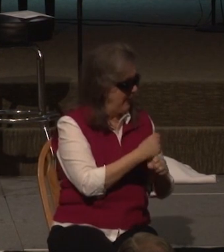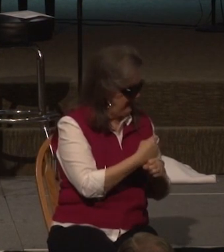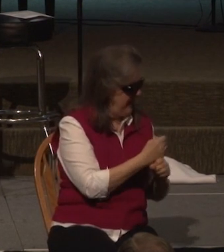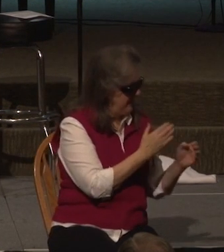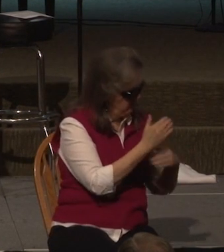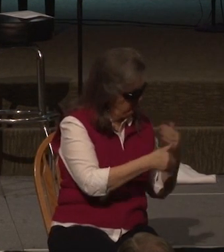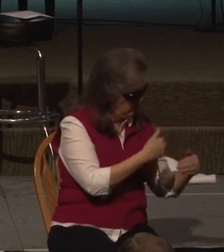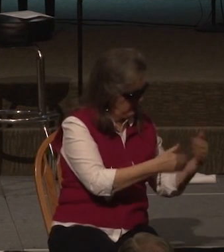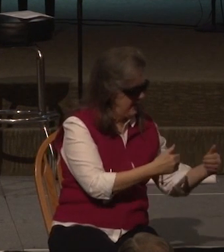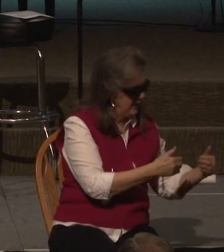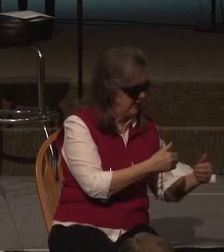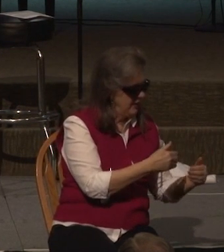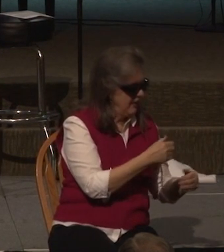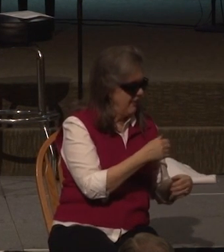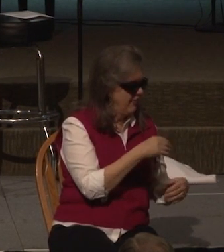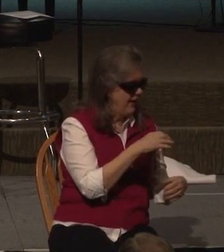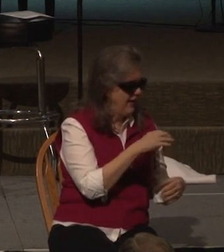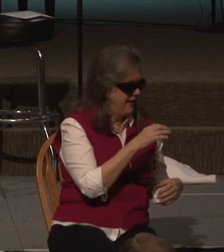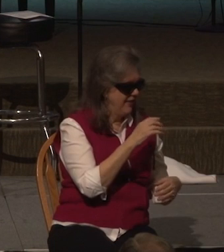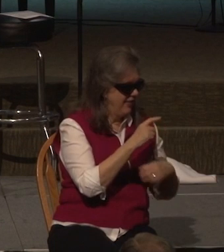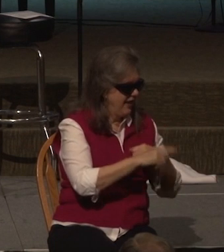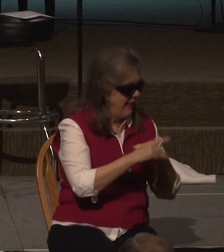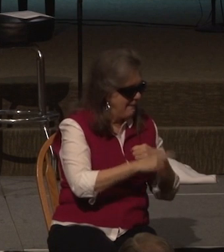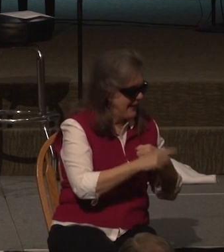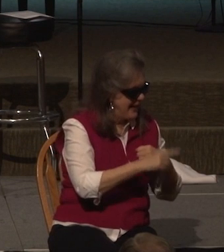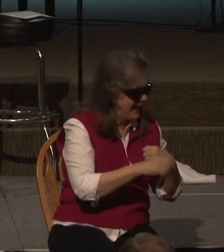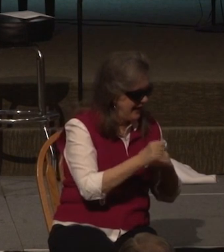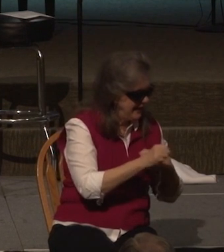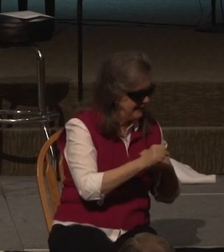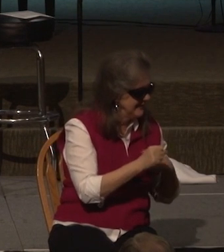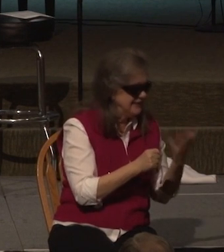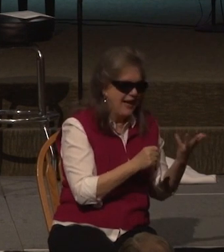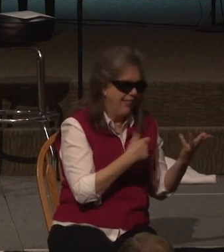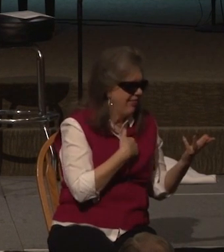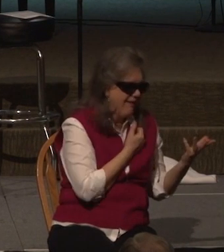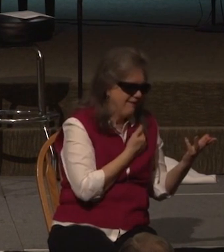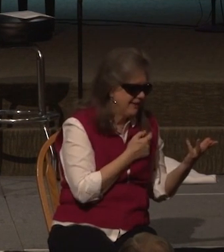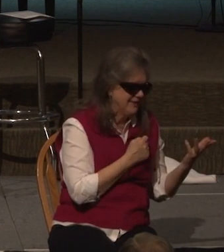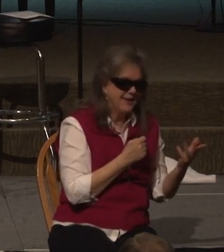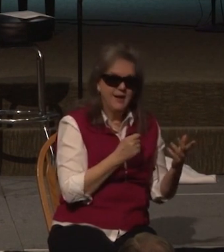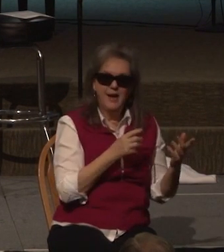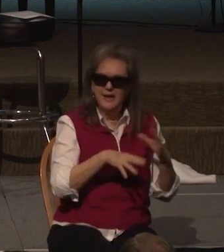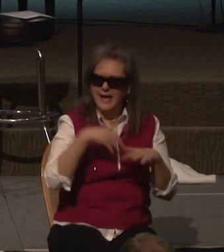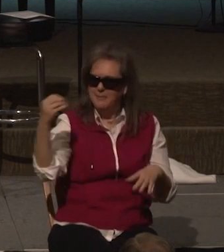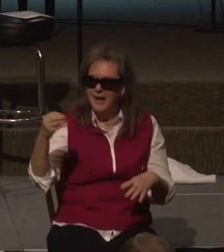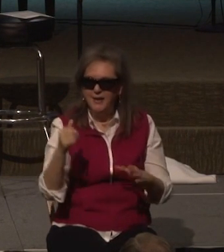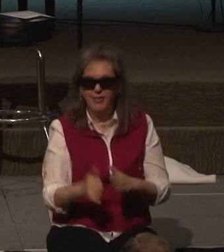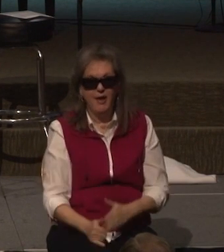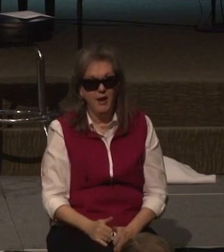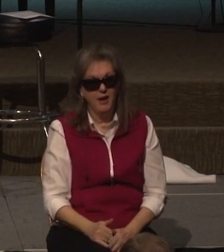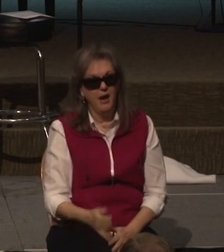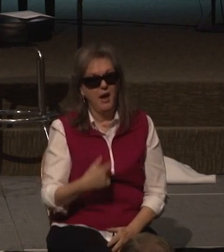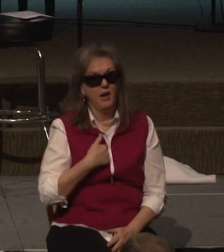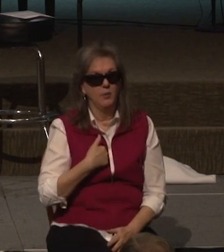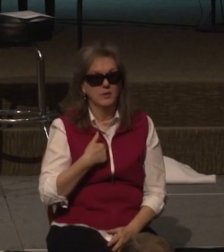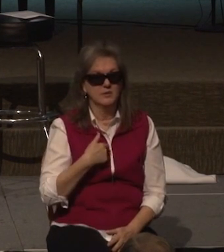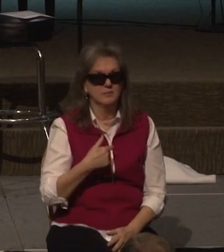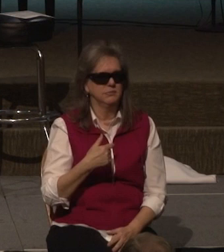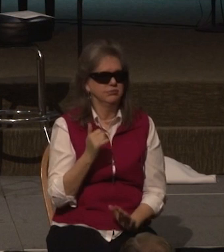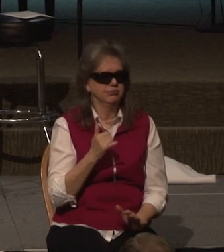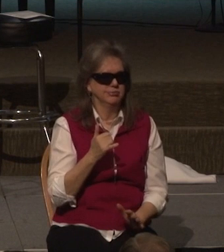it, including the lemonade, which was kind of cool. Love it. Right. And I came out of that, and I was hooked. See,